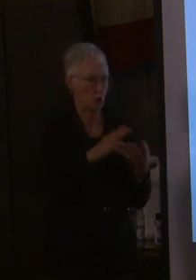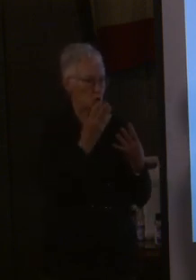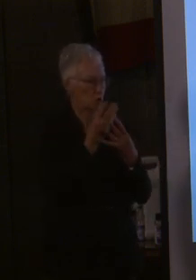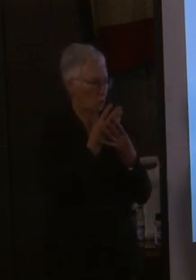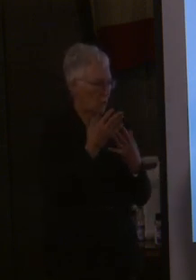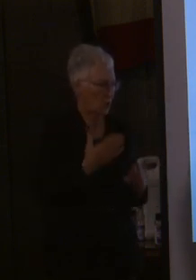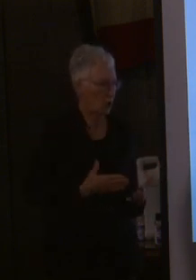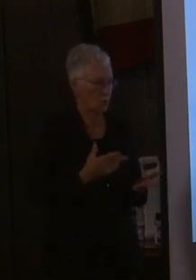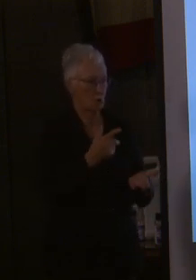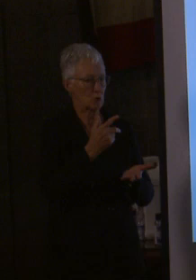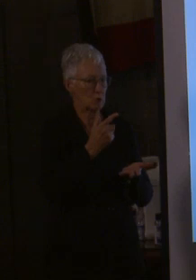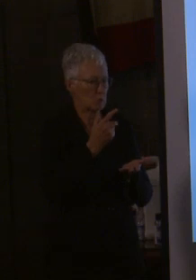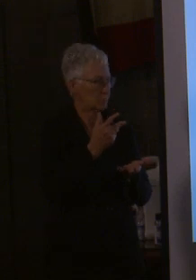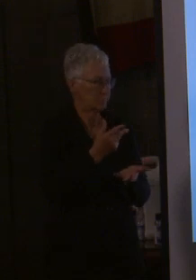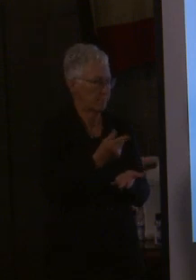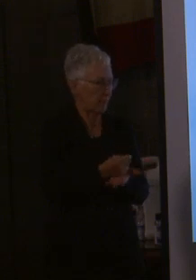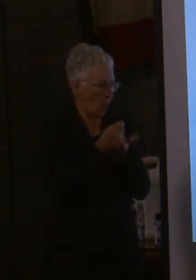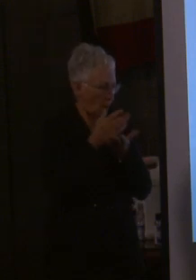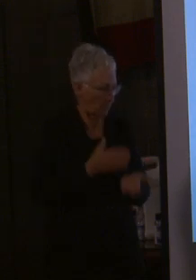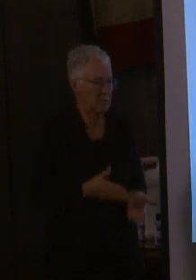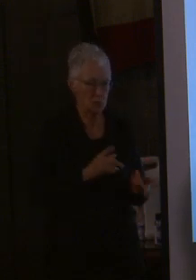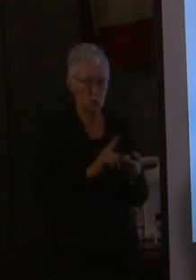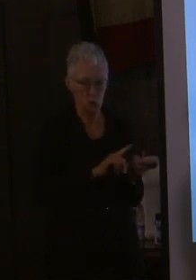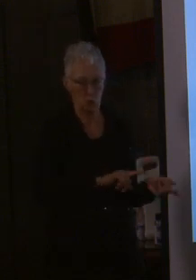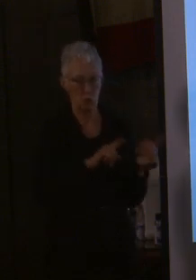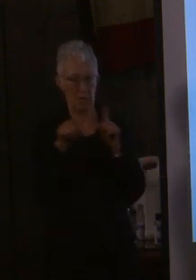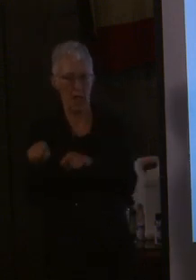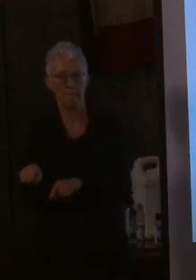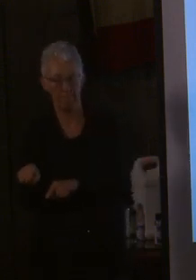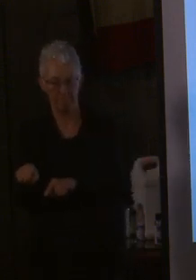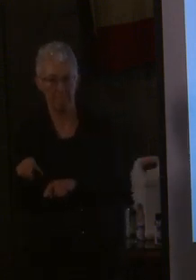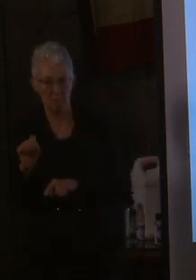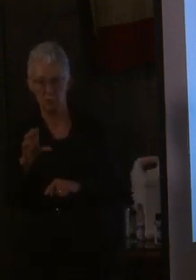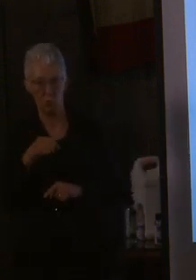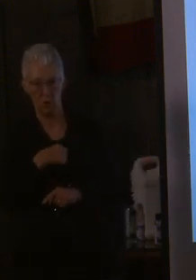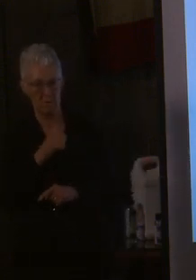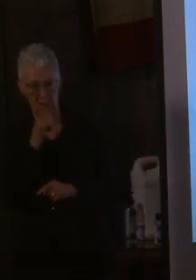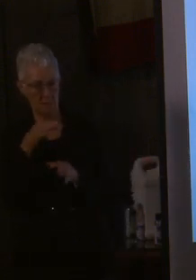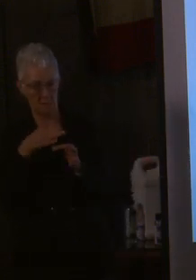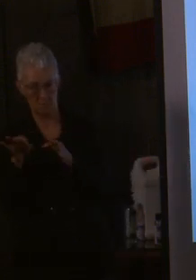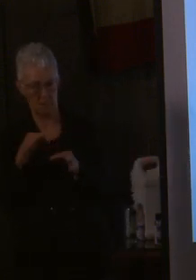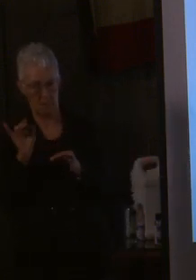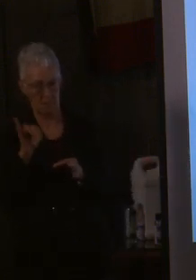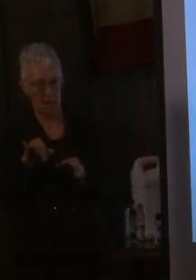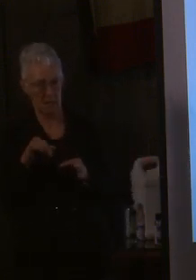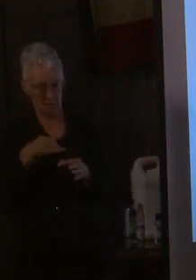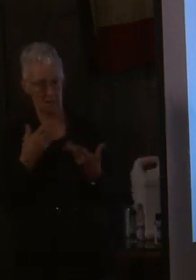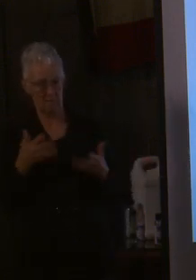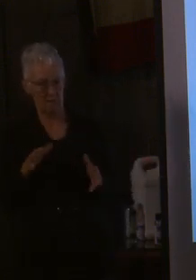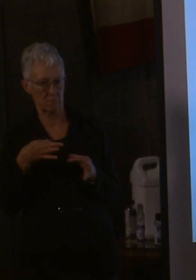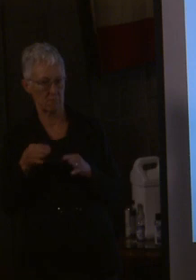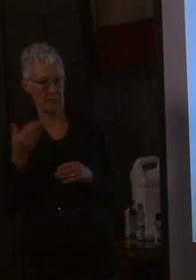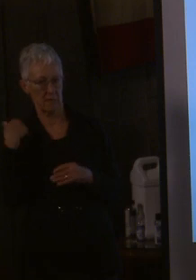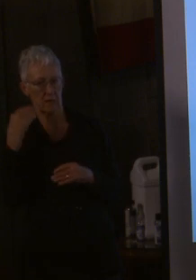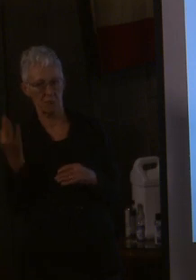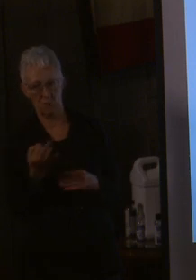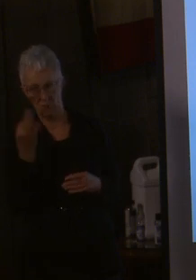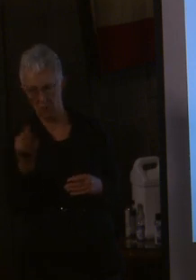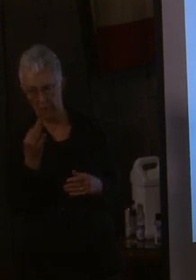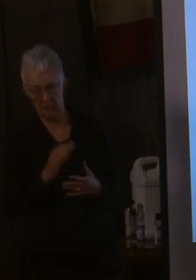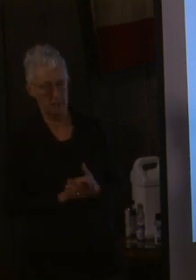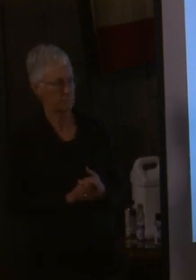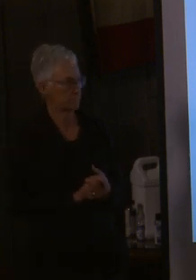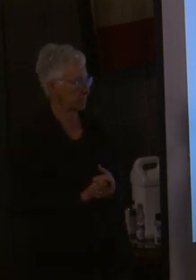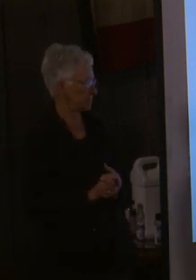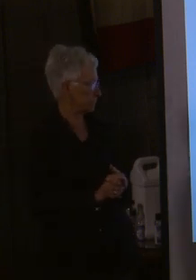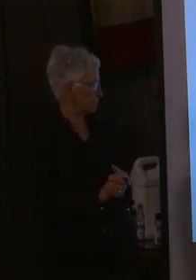So those grants will be going out to those hospitals. We talked about that on Friday, so I'm not going to cover more of that today since we've already done that. Next, with the